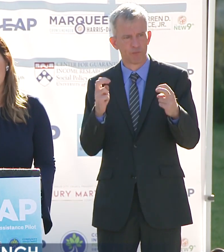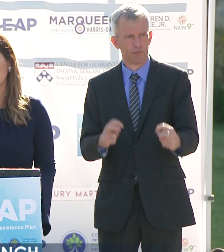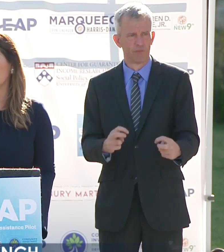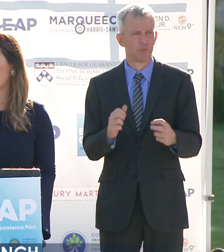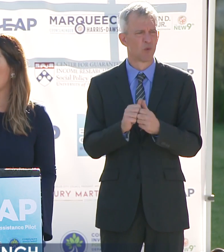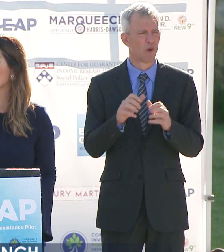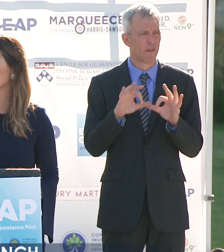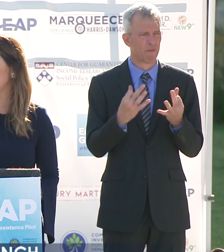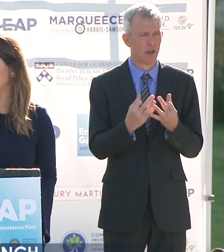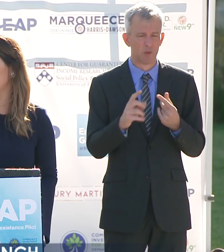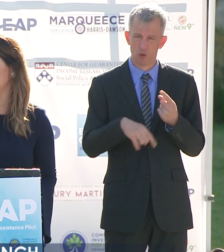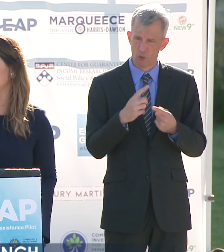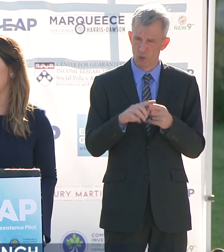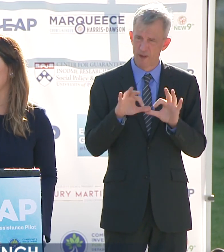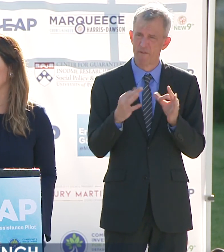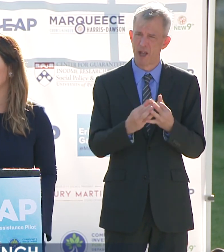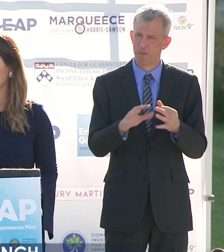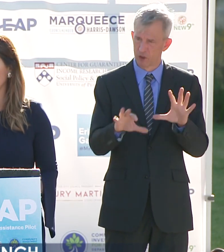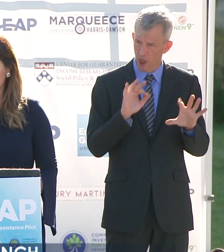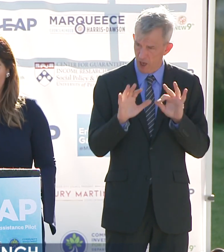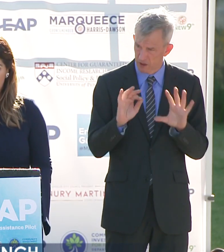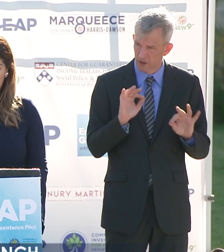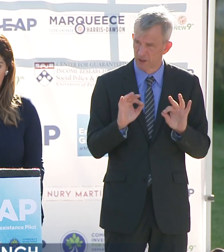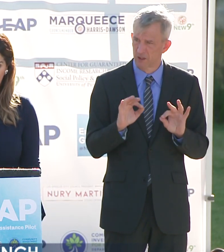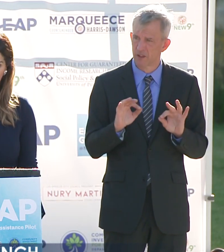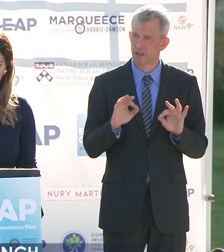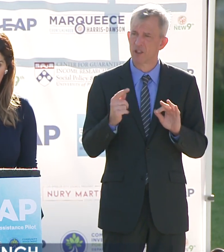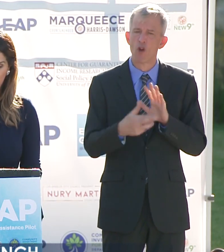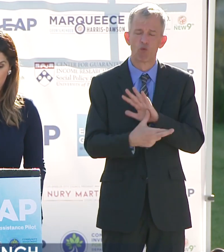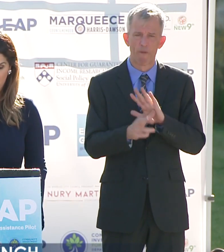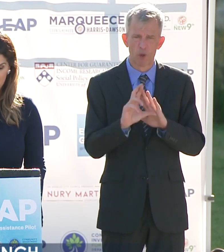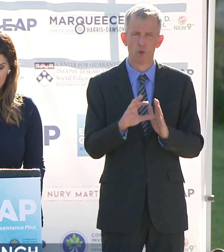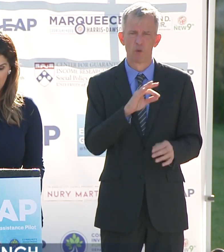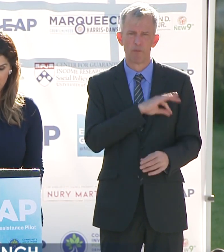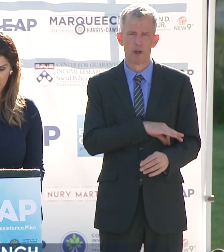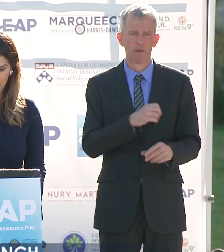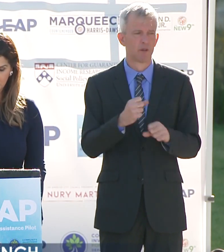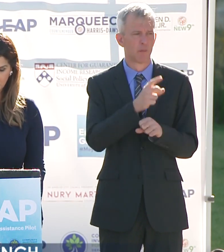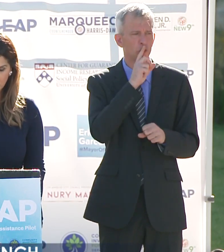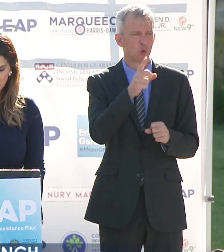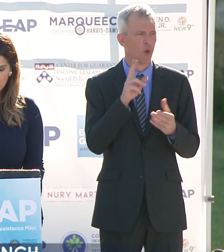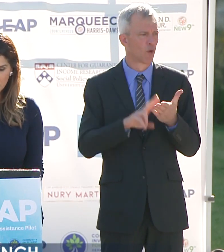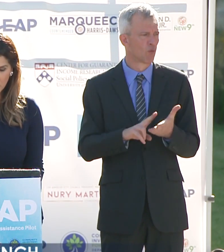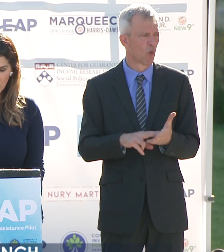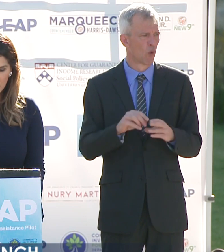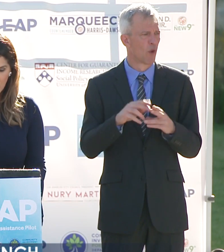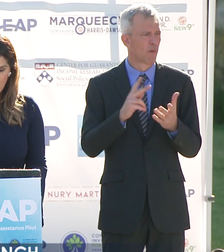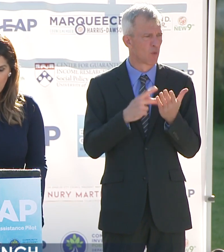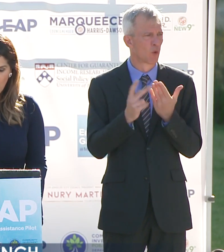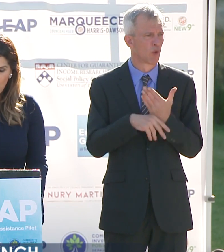selected, to go over their benefits and ensure that they enroll in the program successfully.